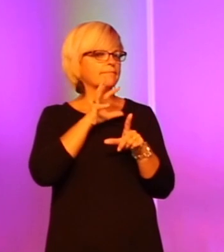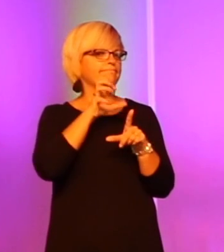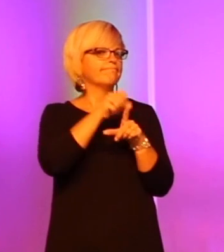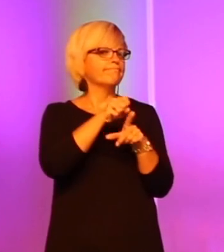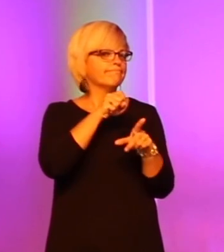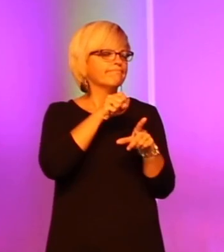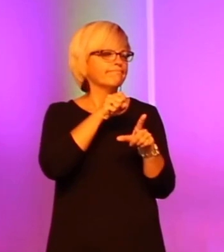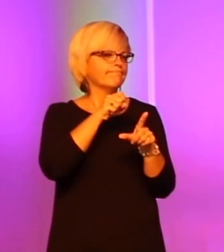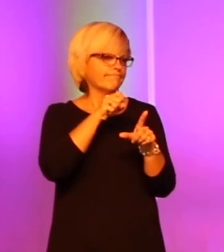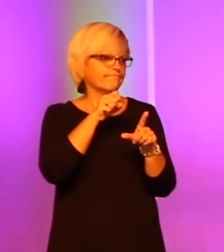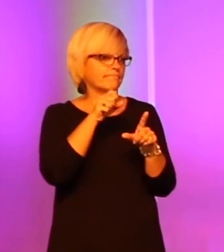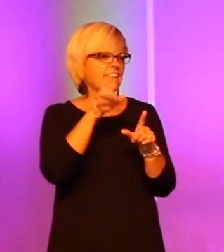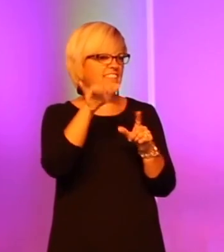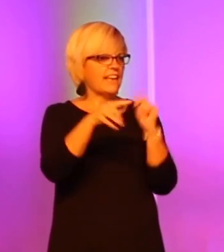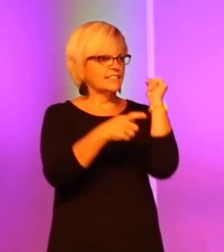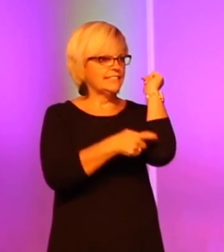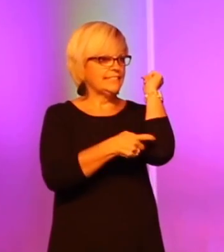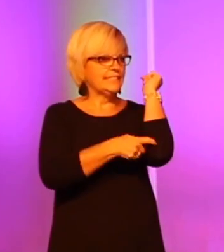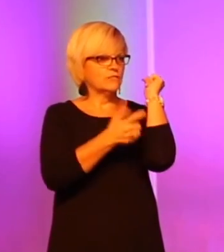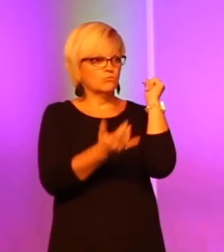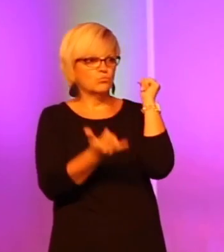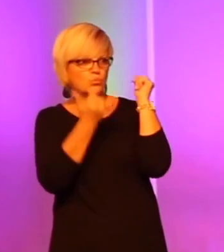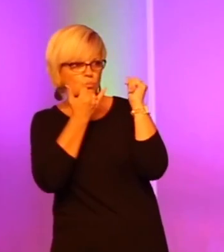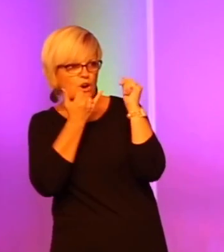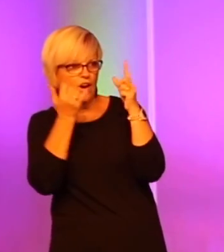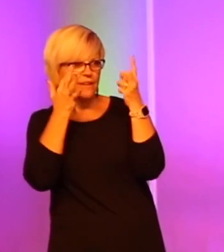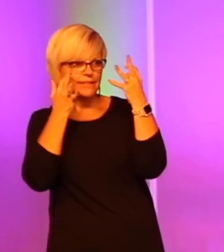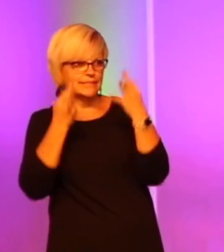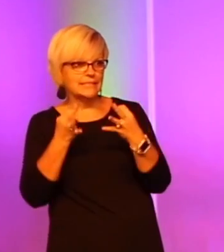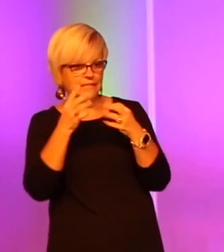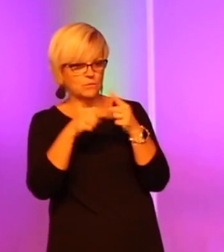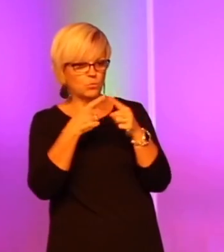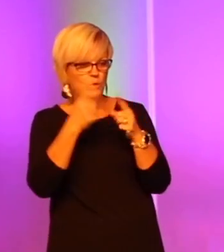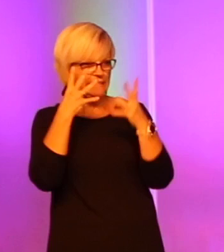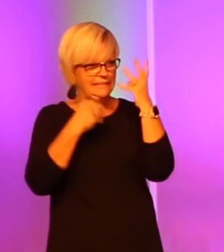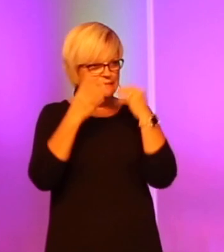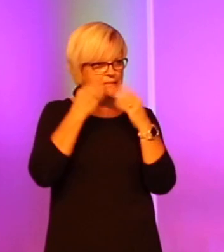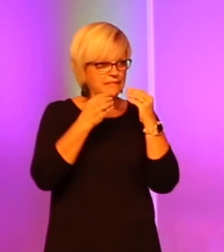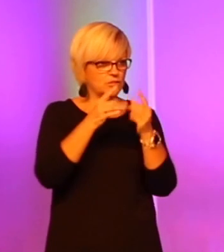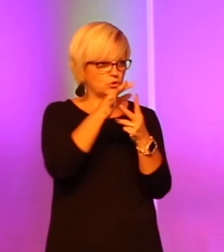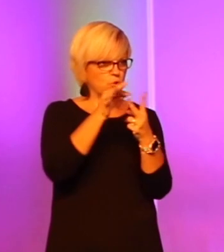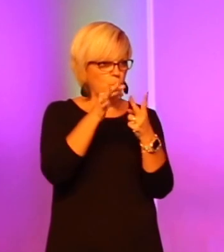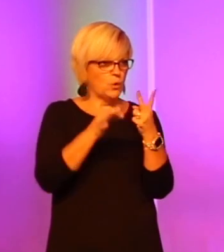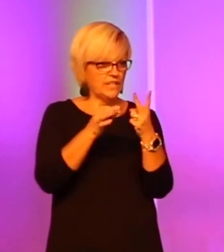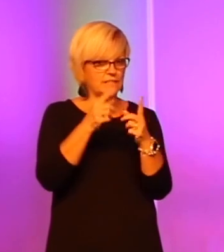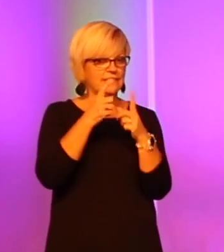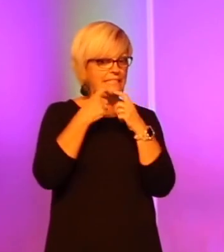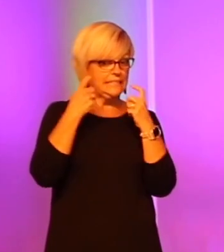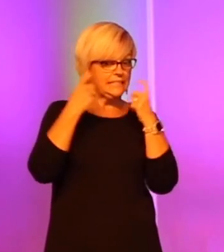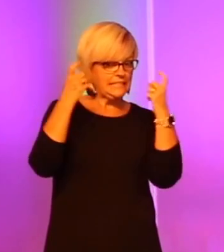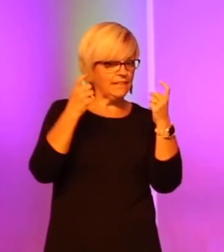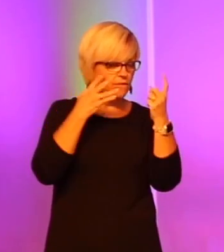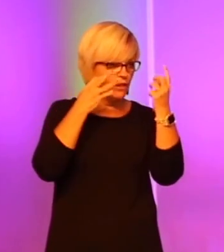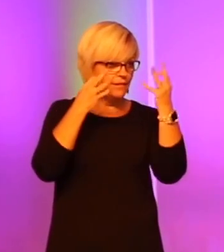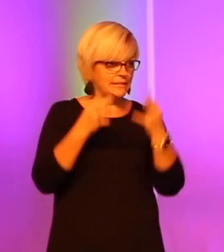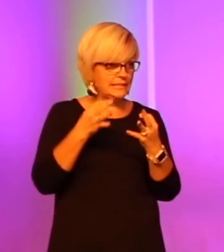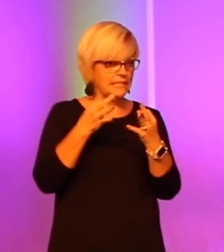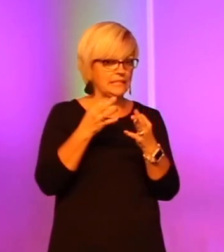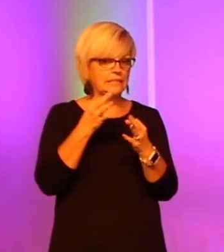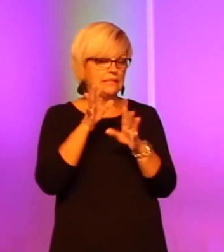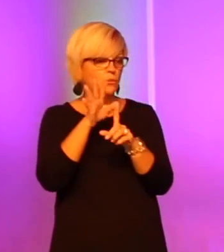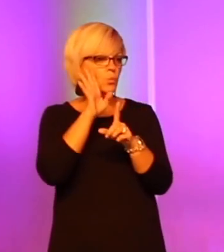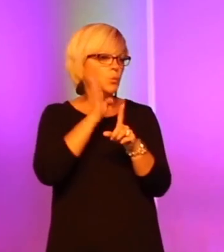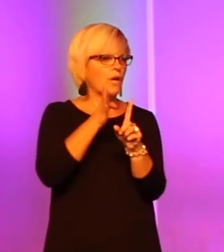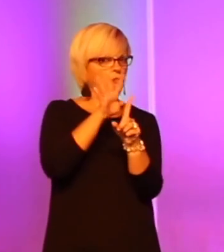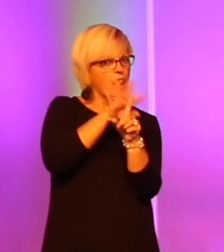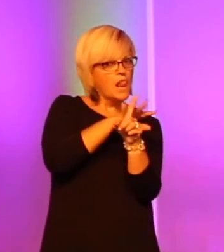well. The wrong decision to make when faced with a choice, the sinful decision to make when faced with a choice is sly at